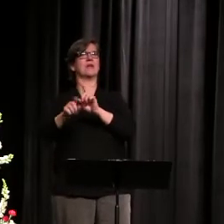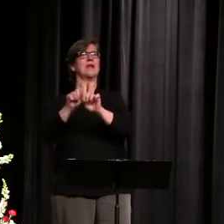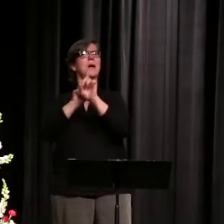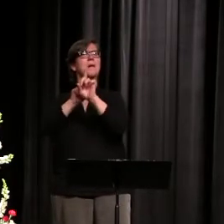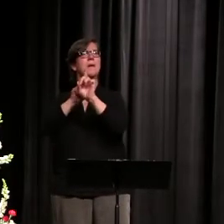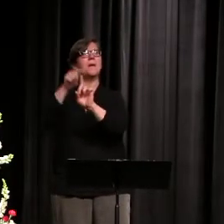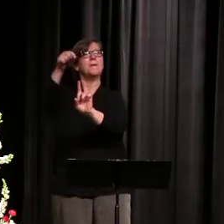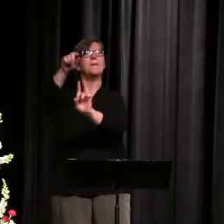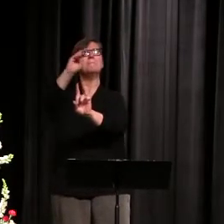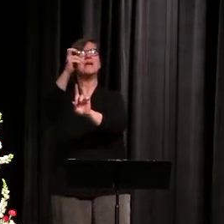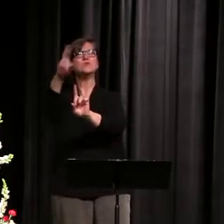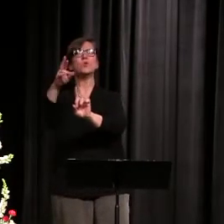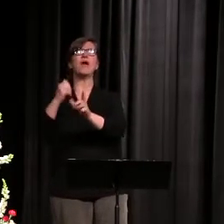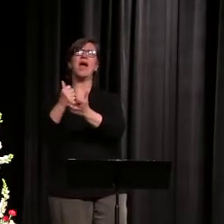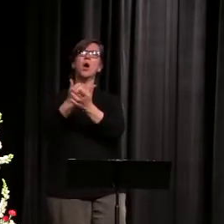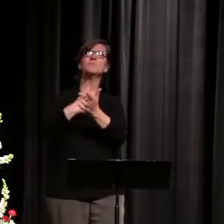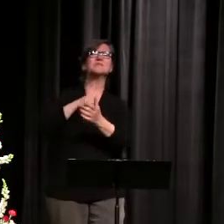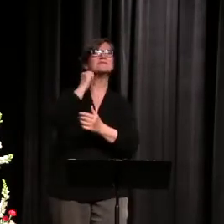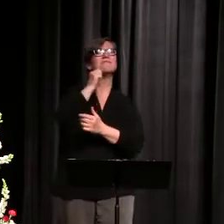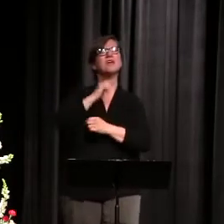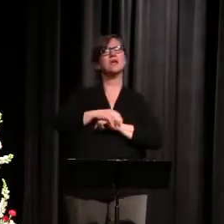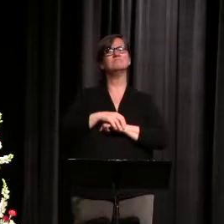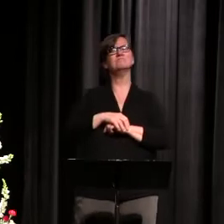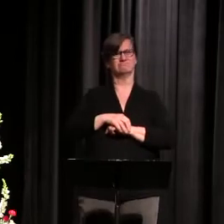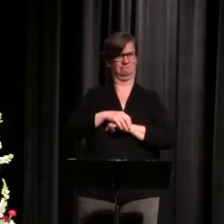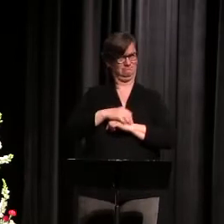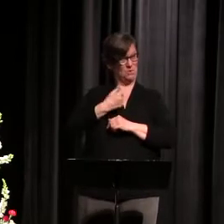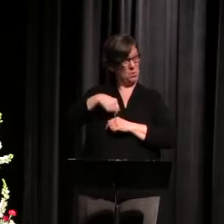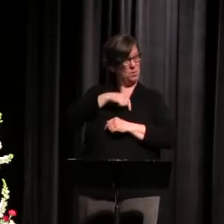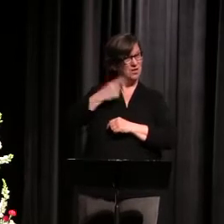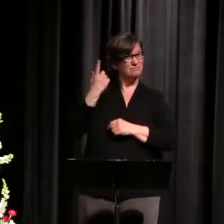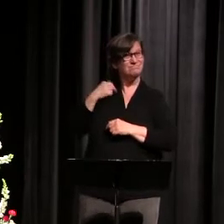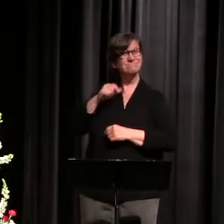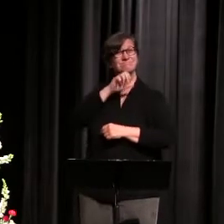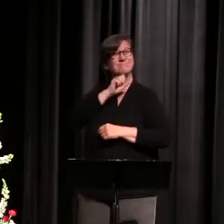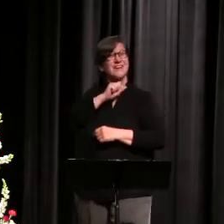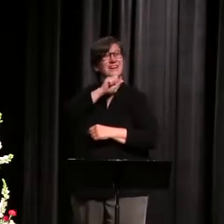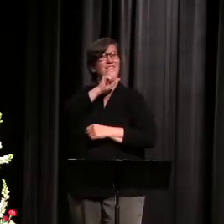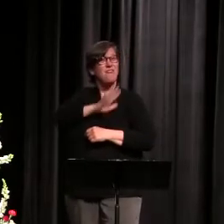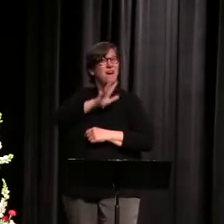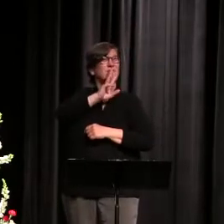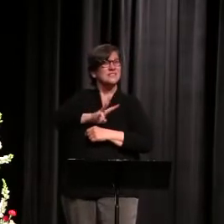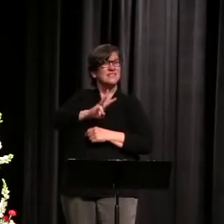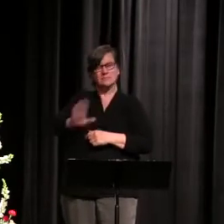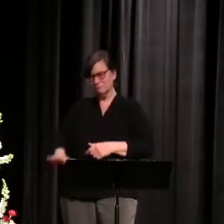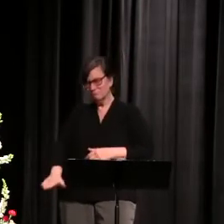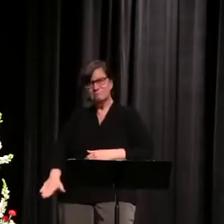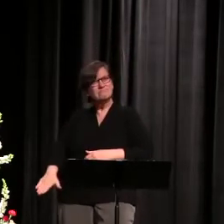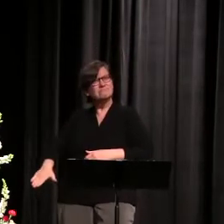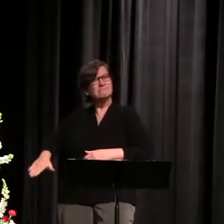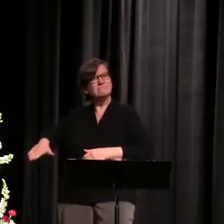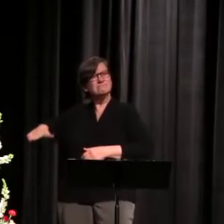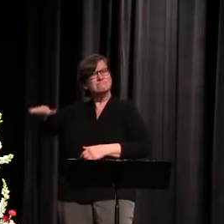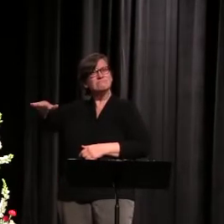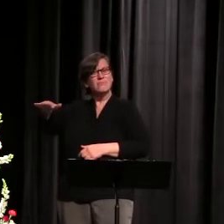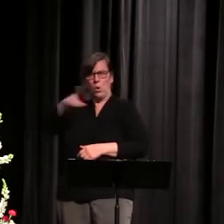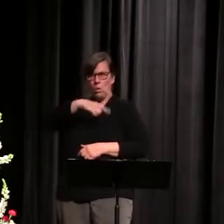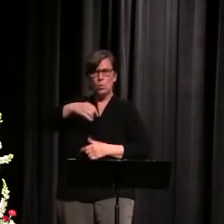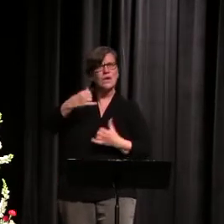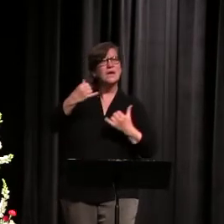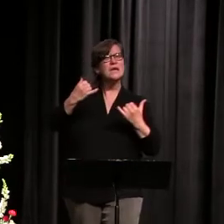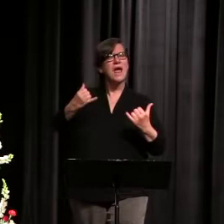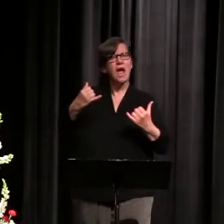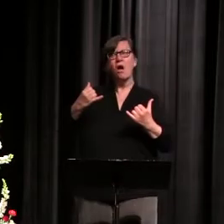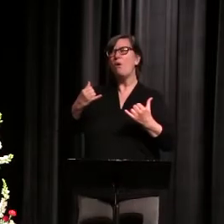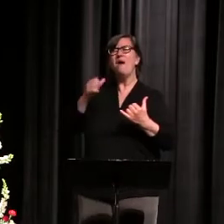today. From the time that we were 5 or 6 years old to now, we've been constantly pushed to be the best versions of ourselves we